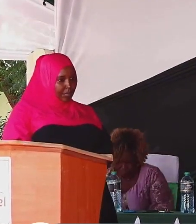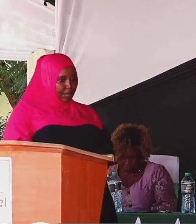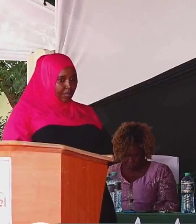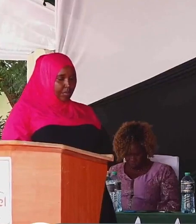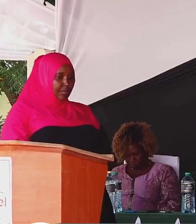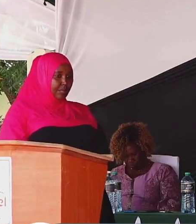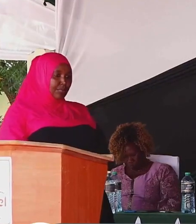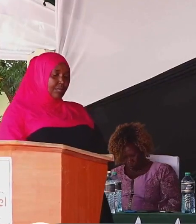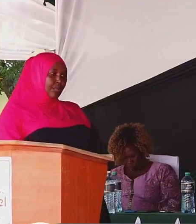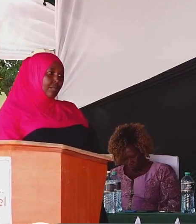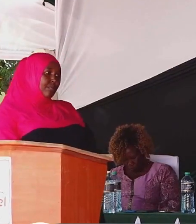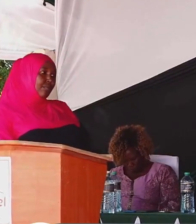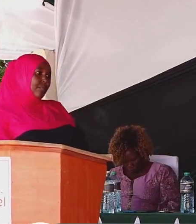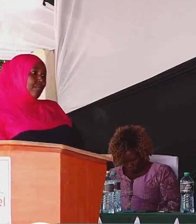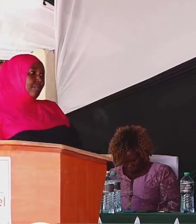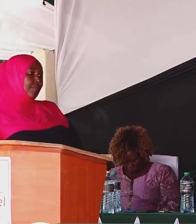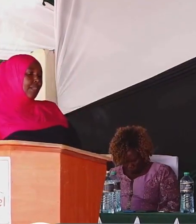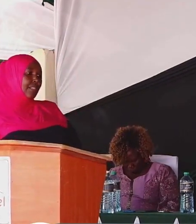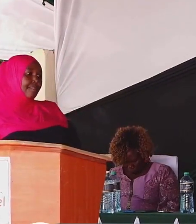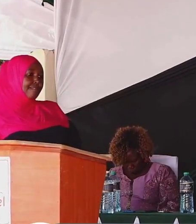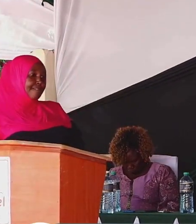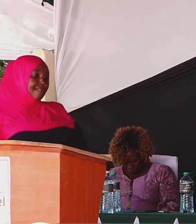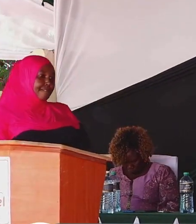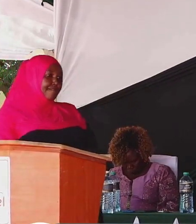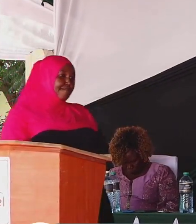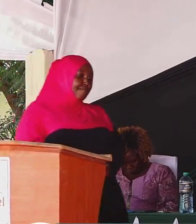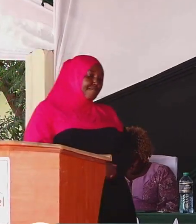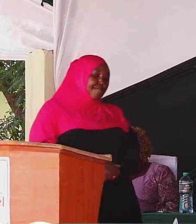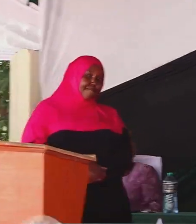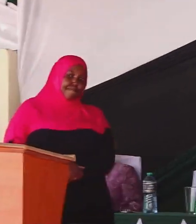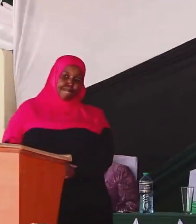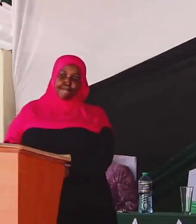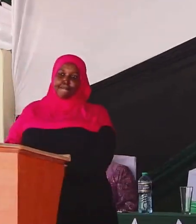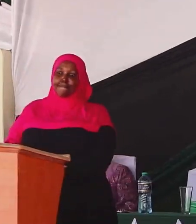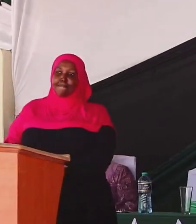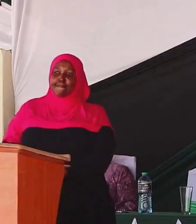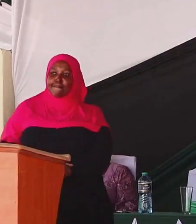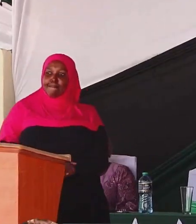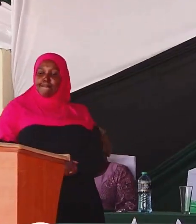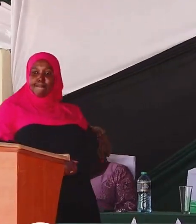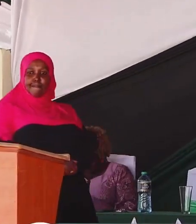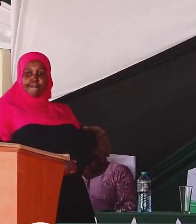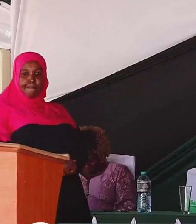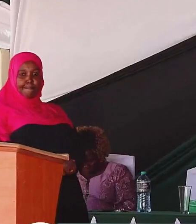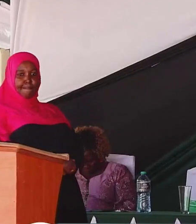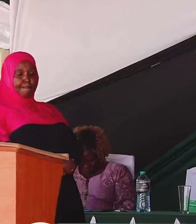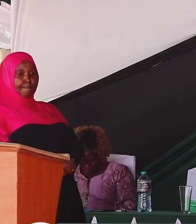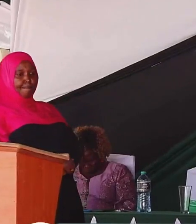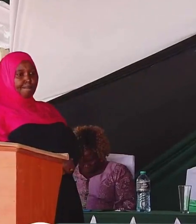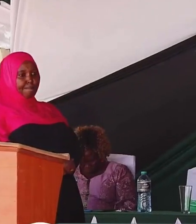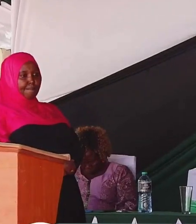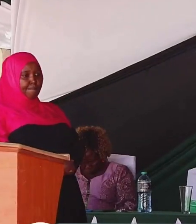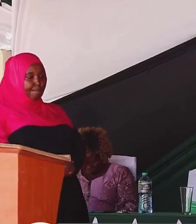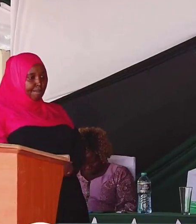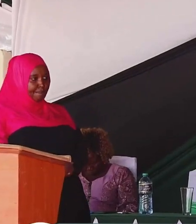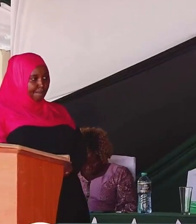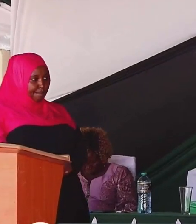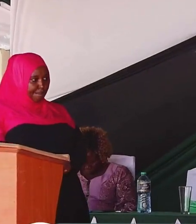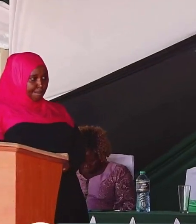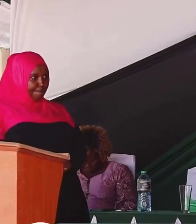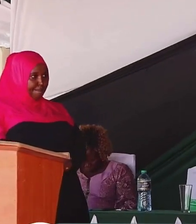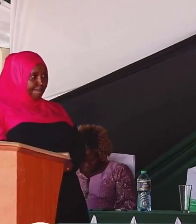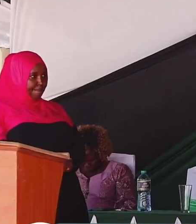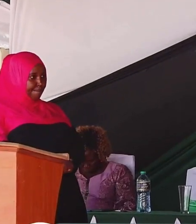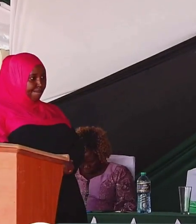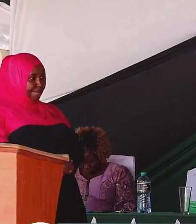My name is Honorable Lydia Jore. I'm a special elect from Turkana East, a